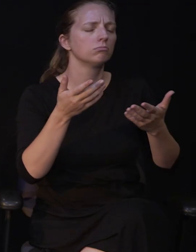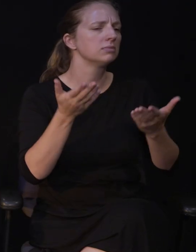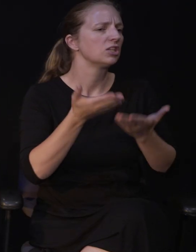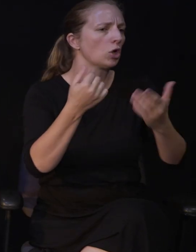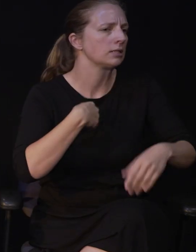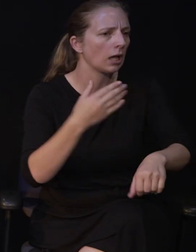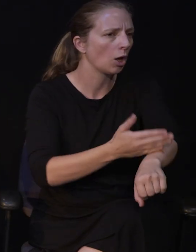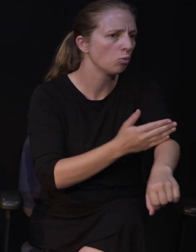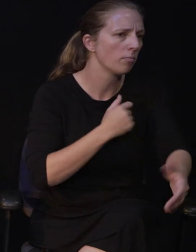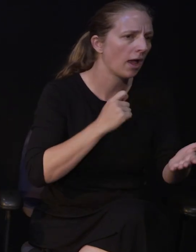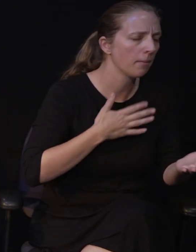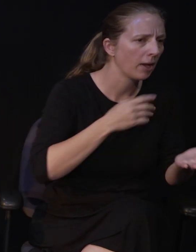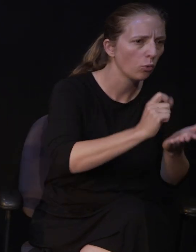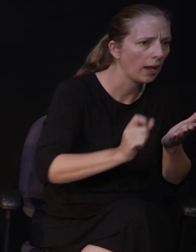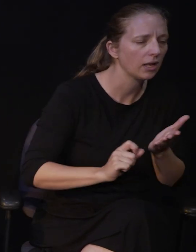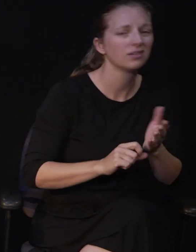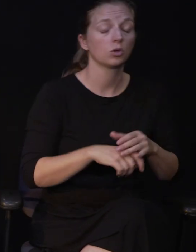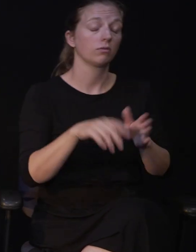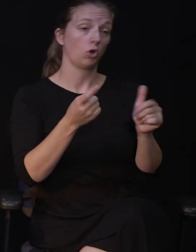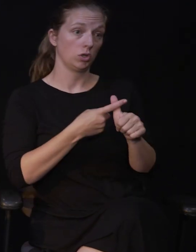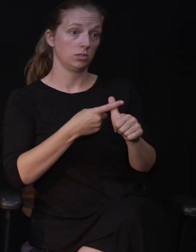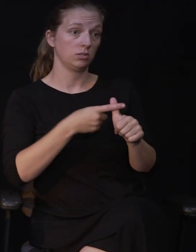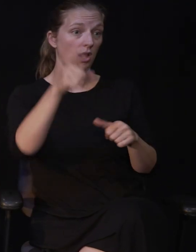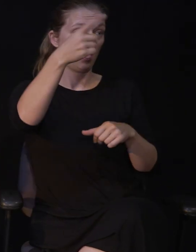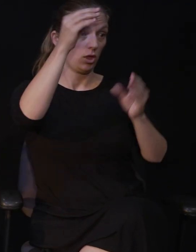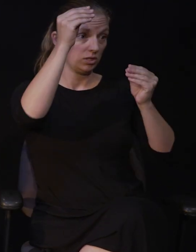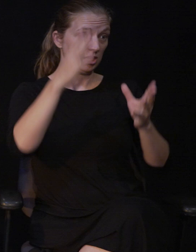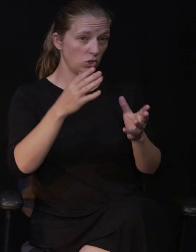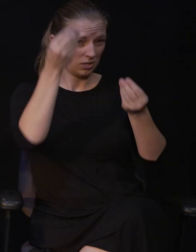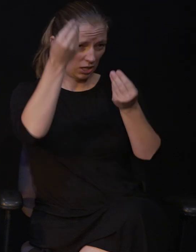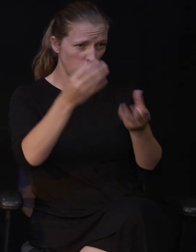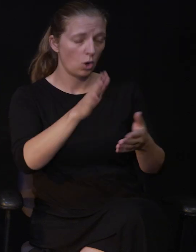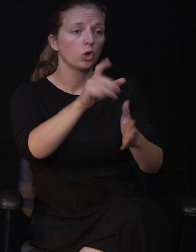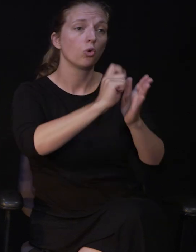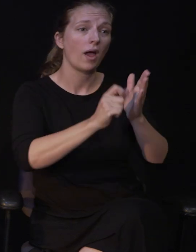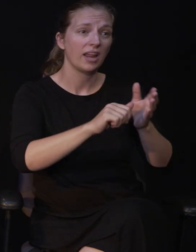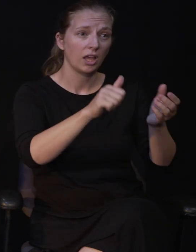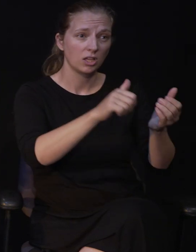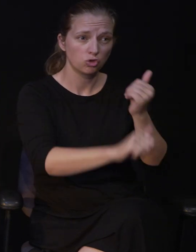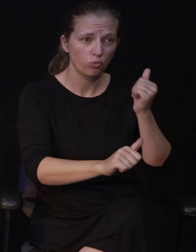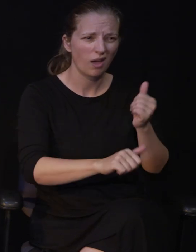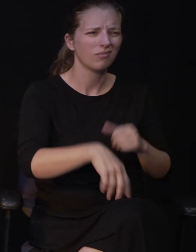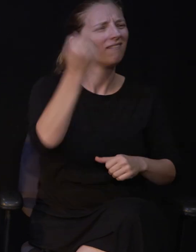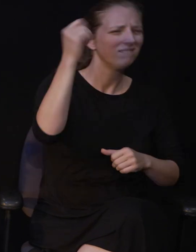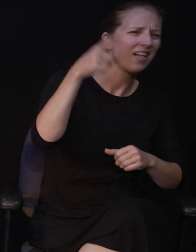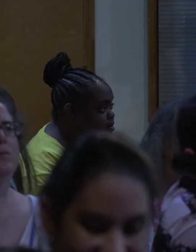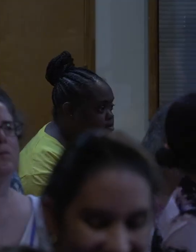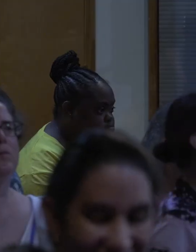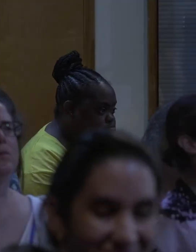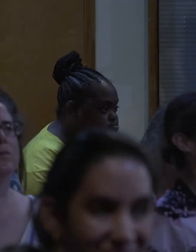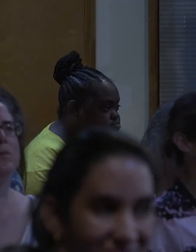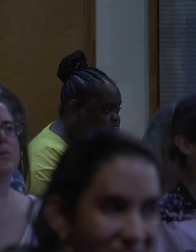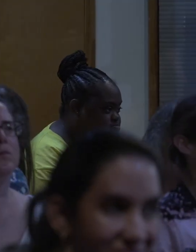First of all, F those teachers that they've told you your writing was crap. Yeah. Say your teaching is crap. And if